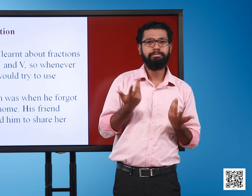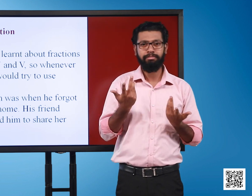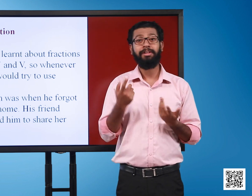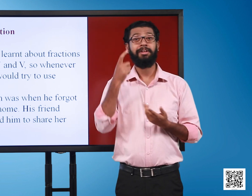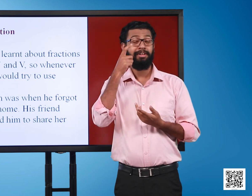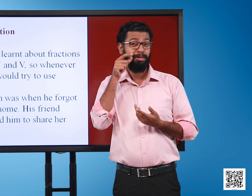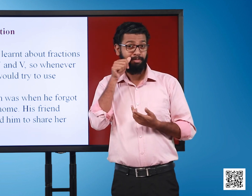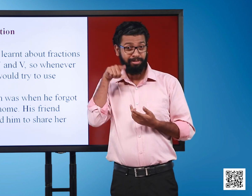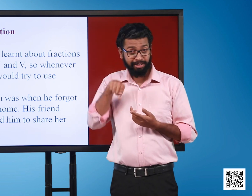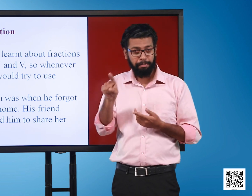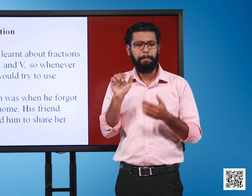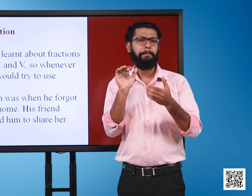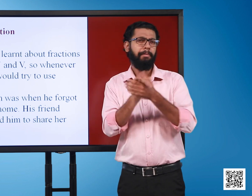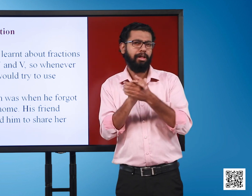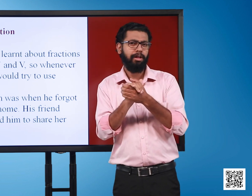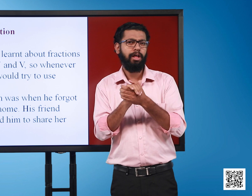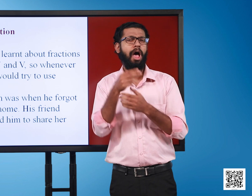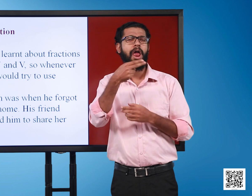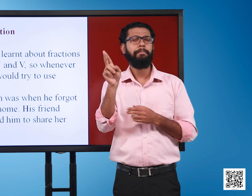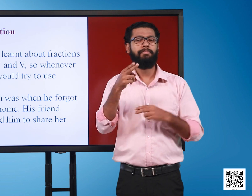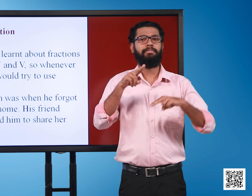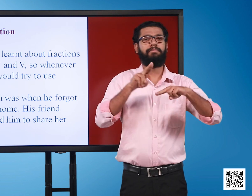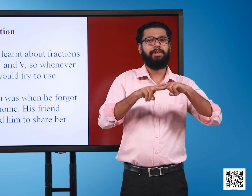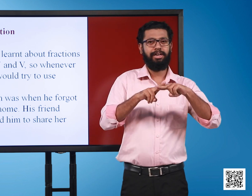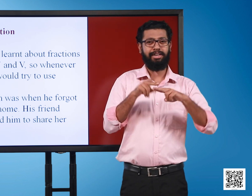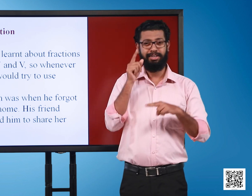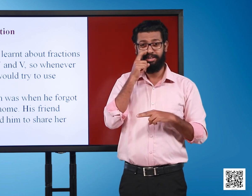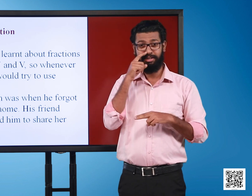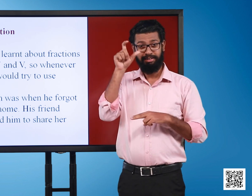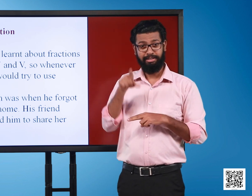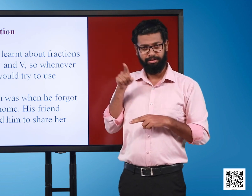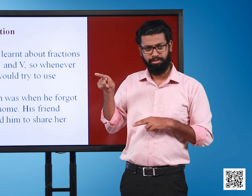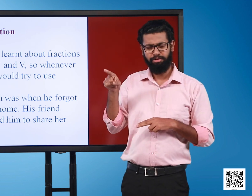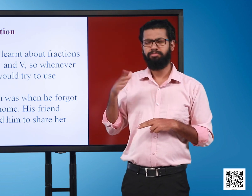His friend Farida invited him to share her lunch.